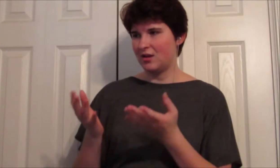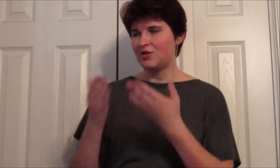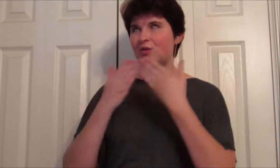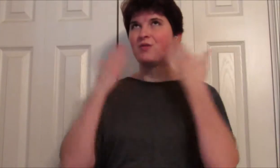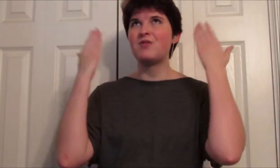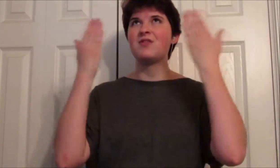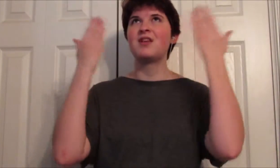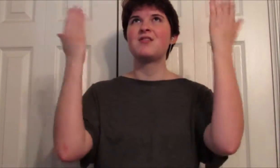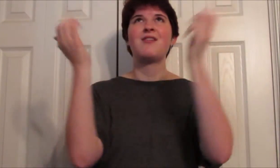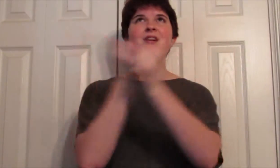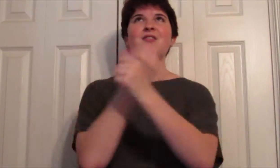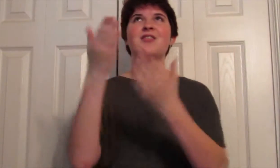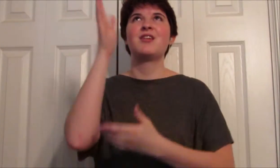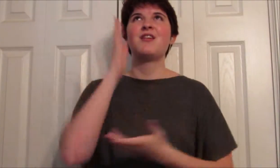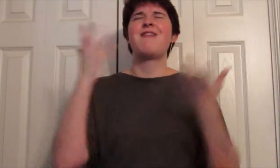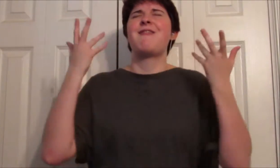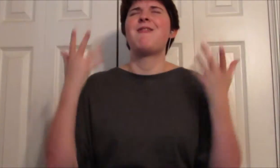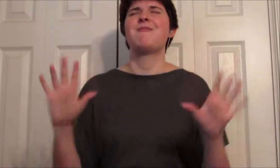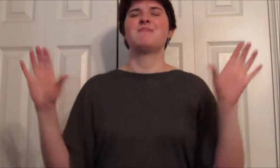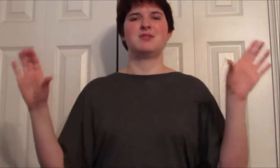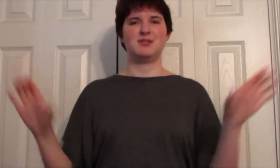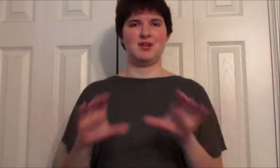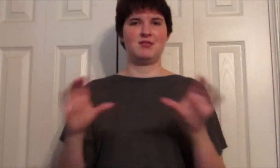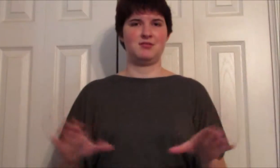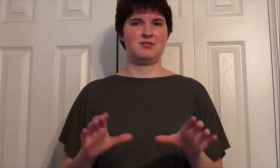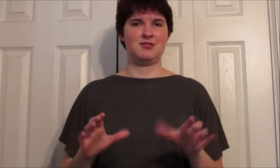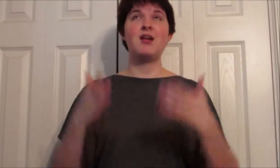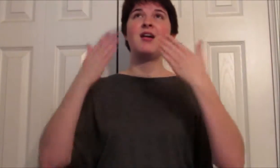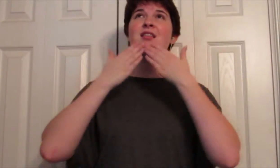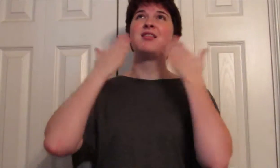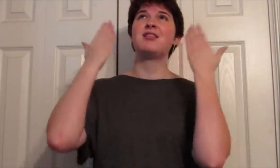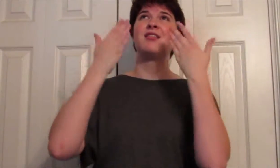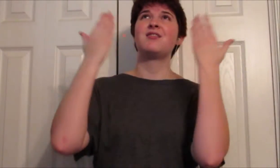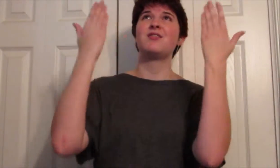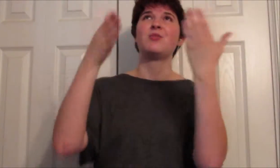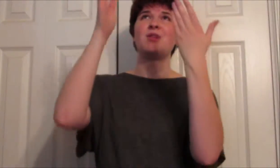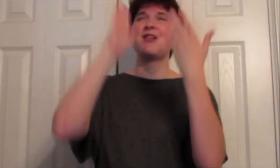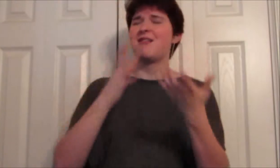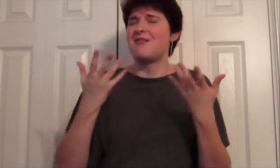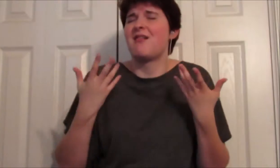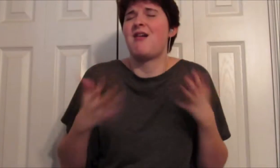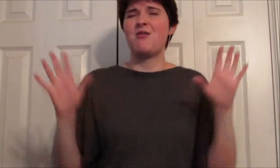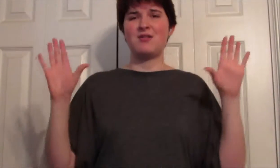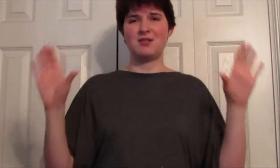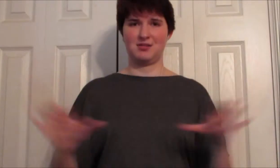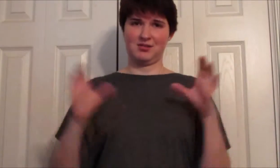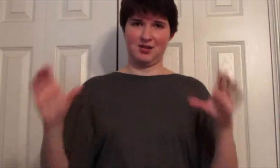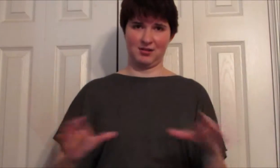so thankful for what God has already done, thankful for what God has already done,